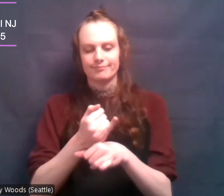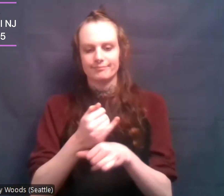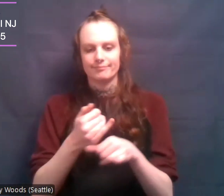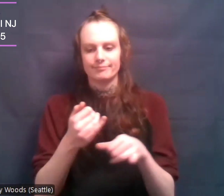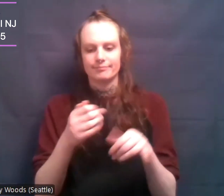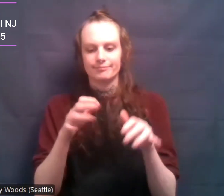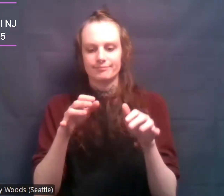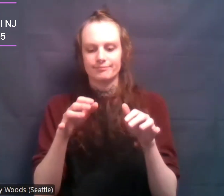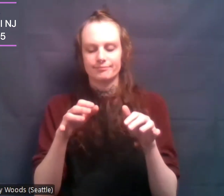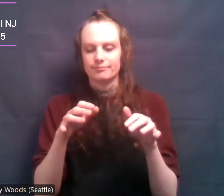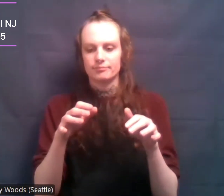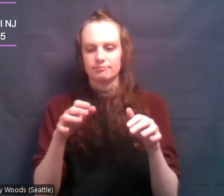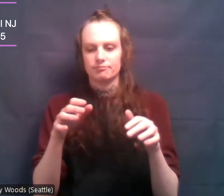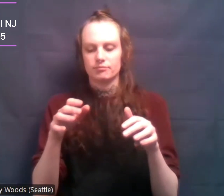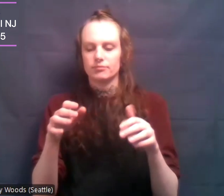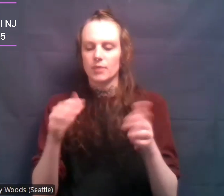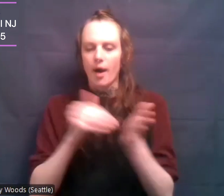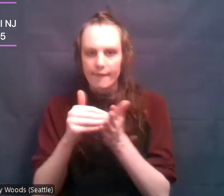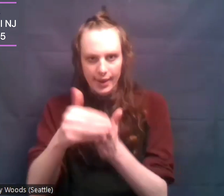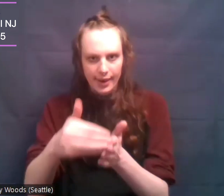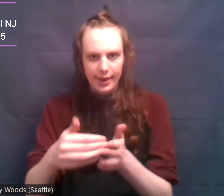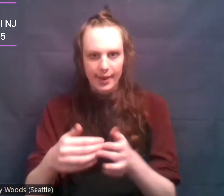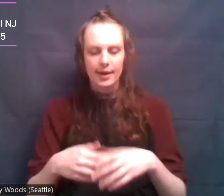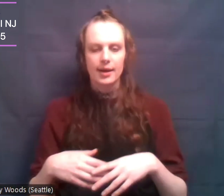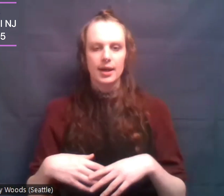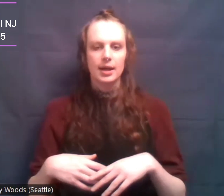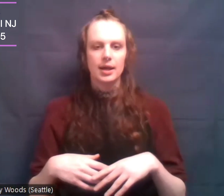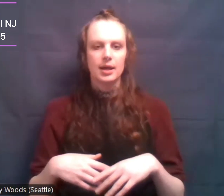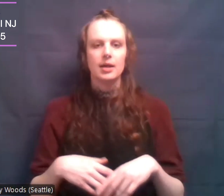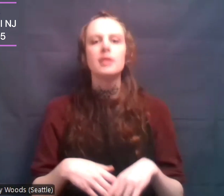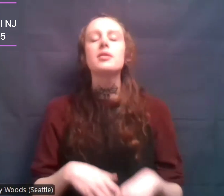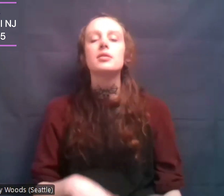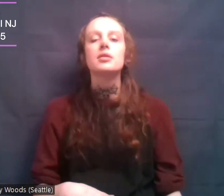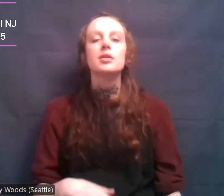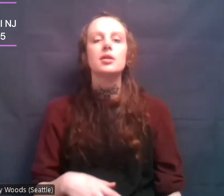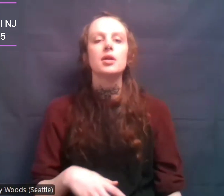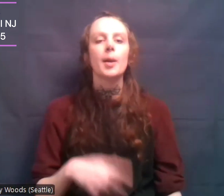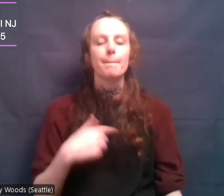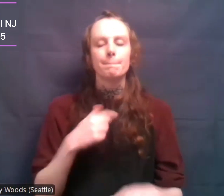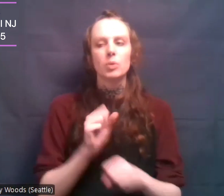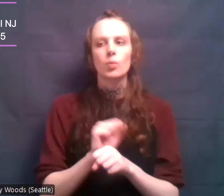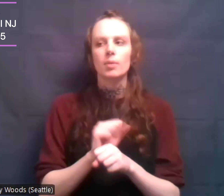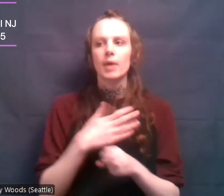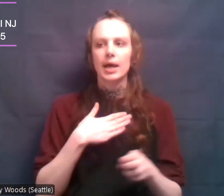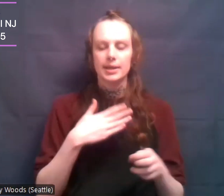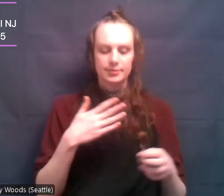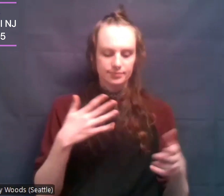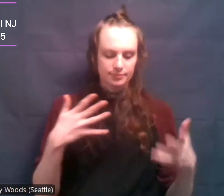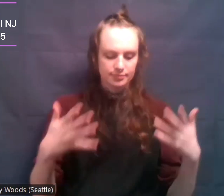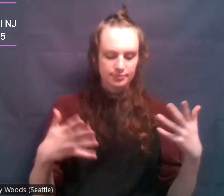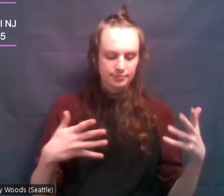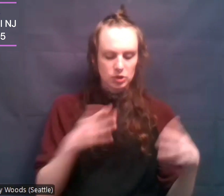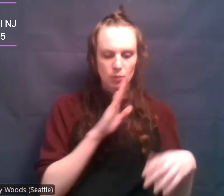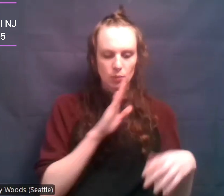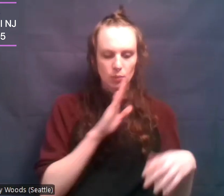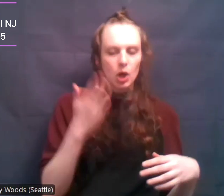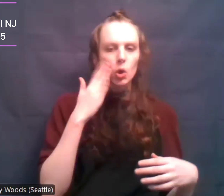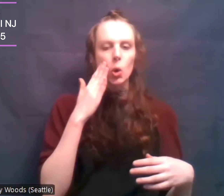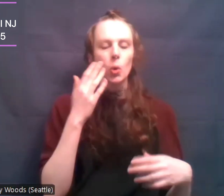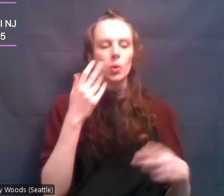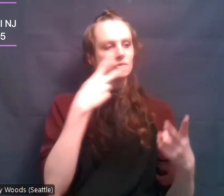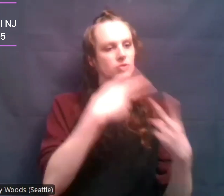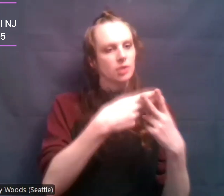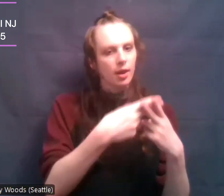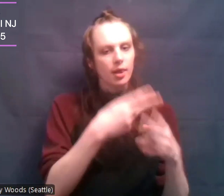when I work on my mental health and my sobriety and all these things, like jails, institutions, and death aren't these certainties for me